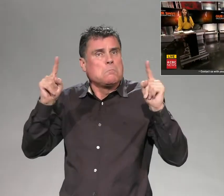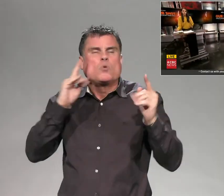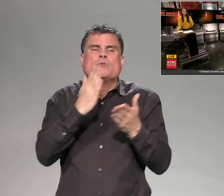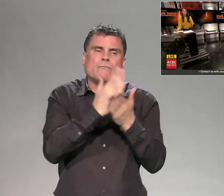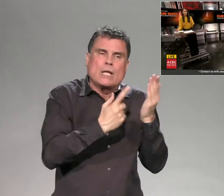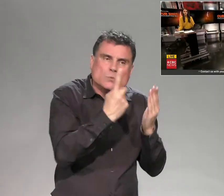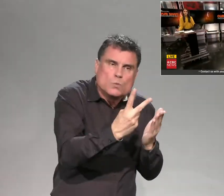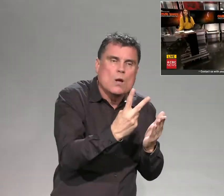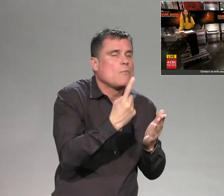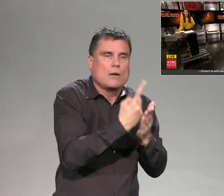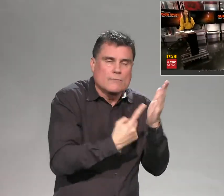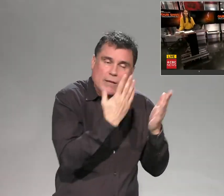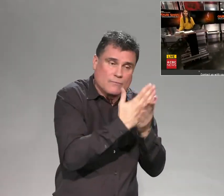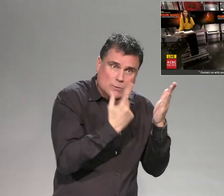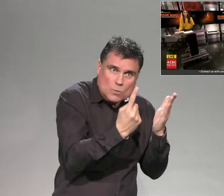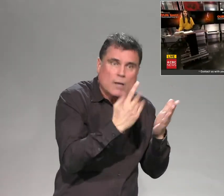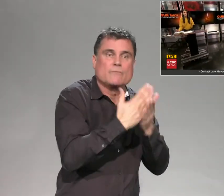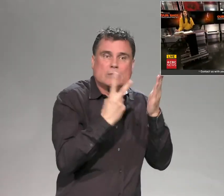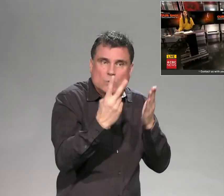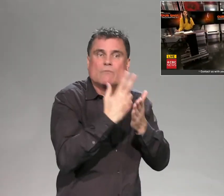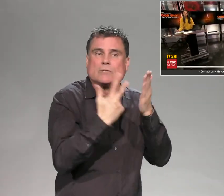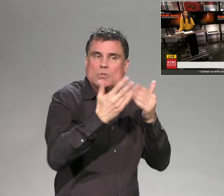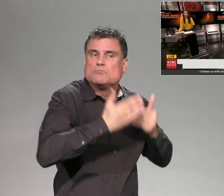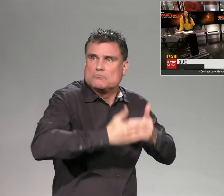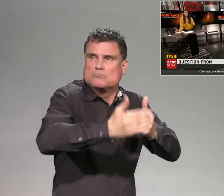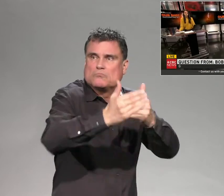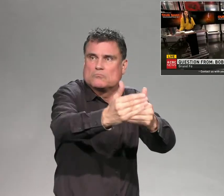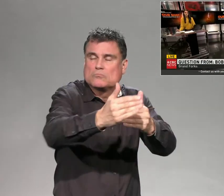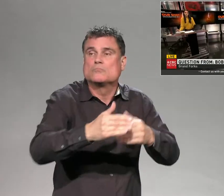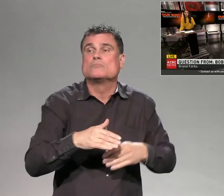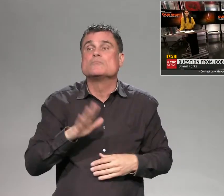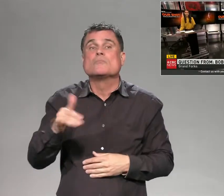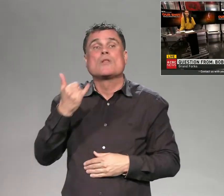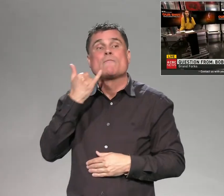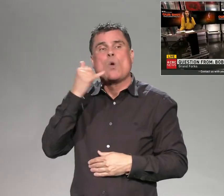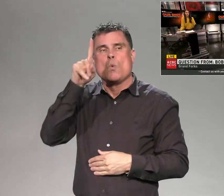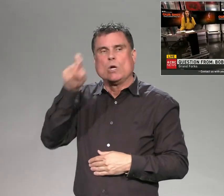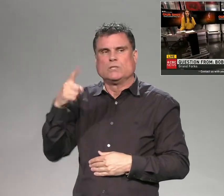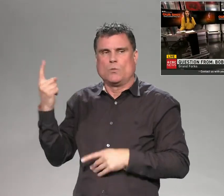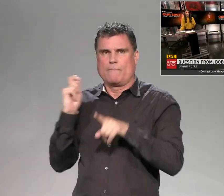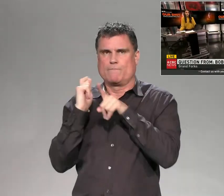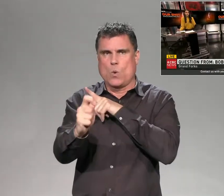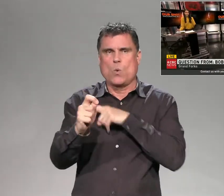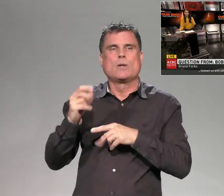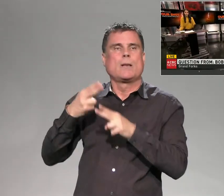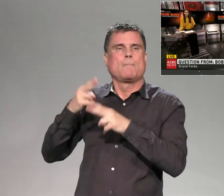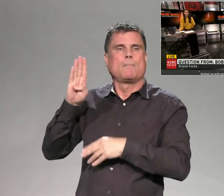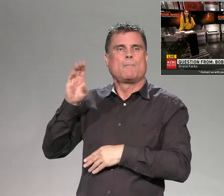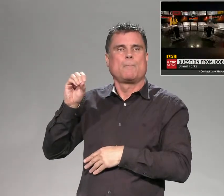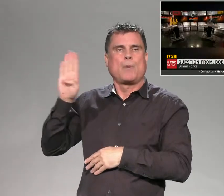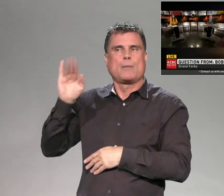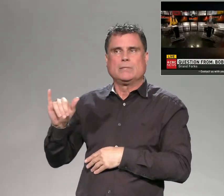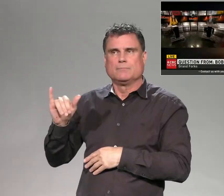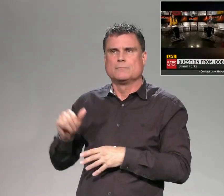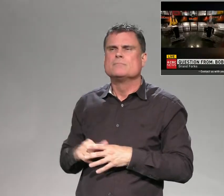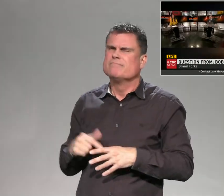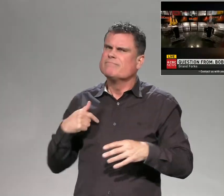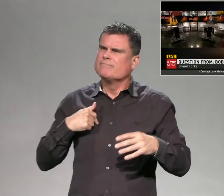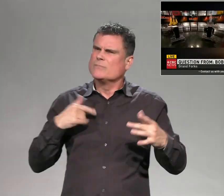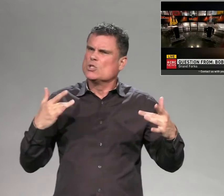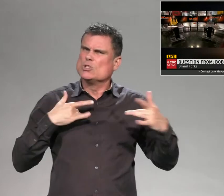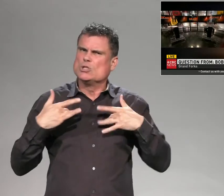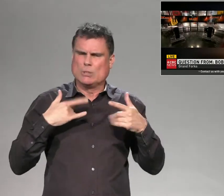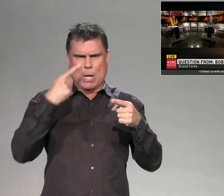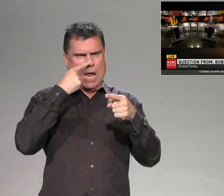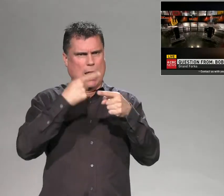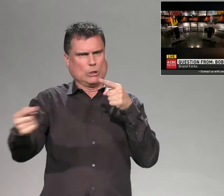McDonald. Yes, I do. My concern is regarding allergies. I am one of